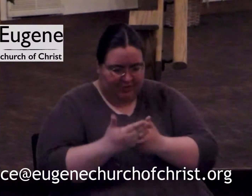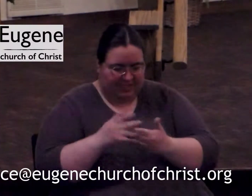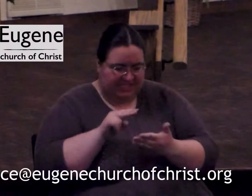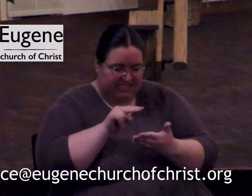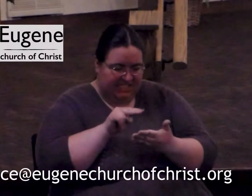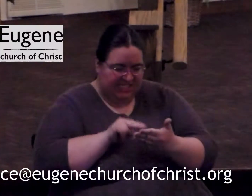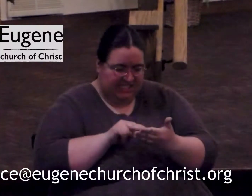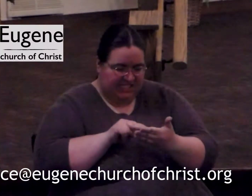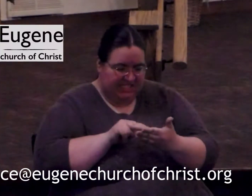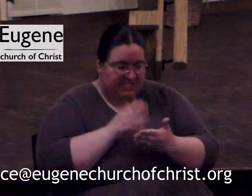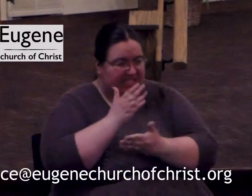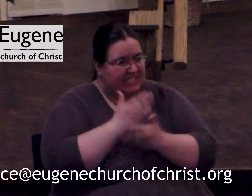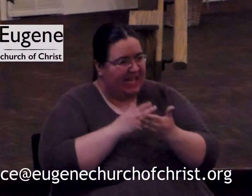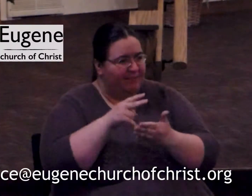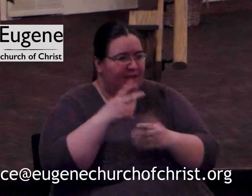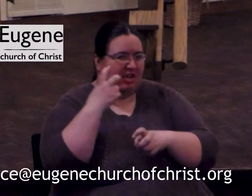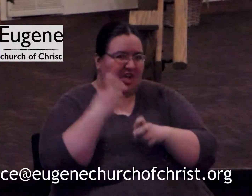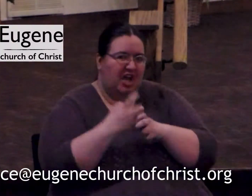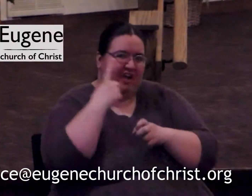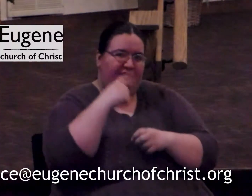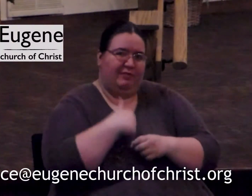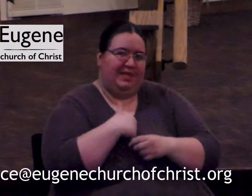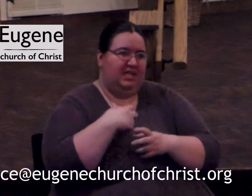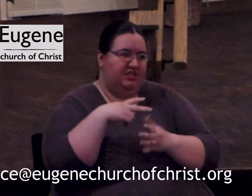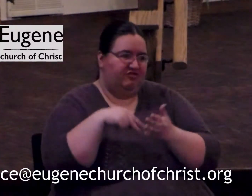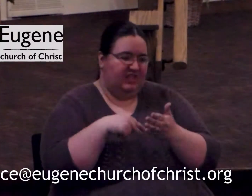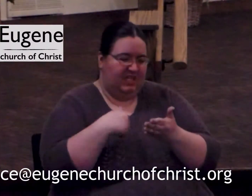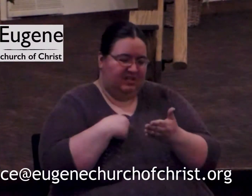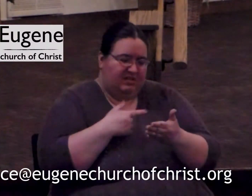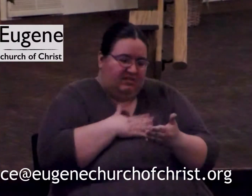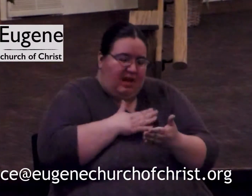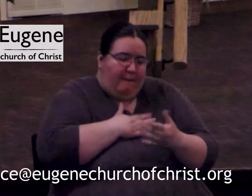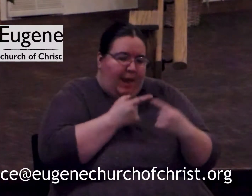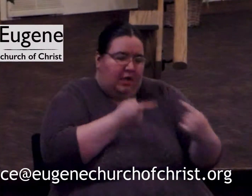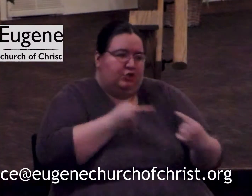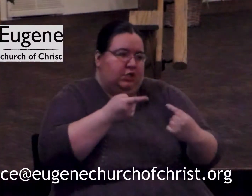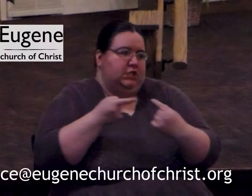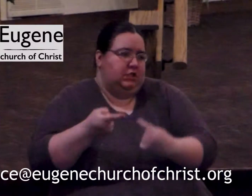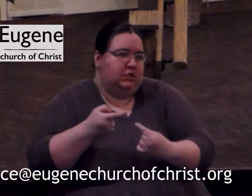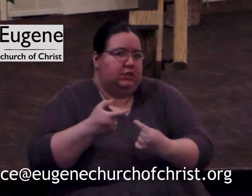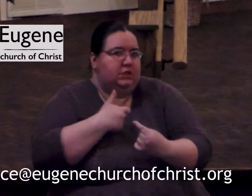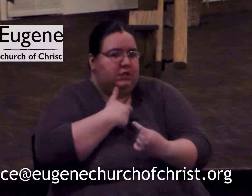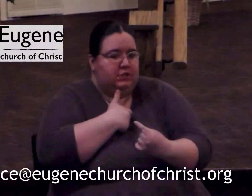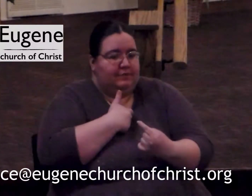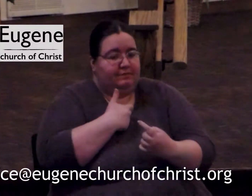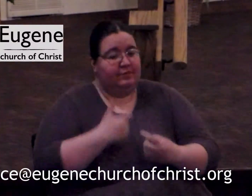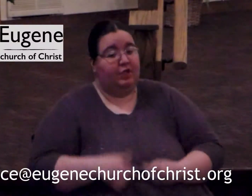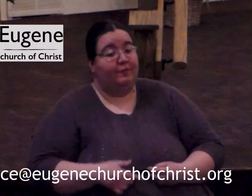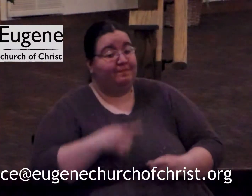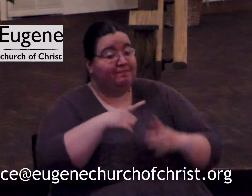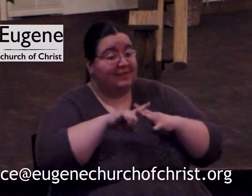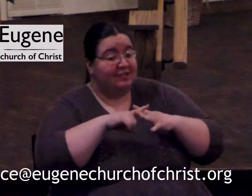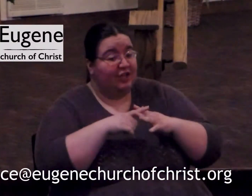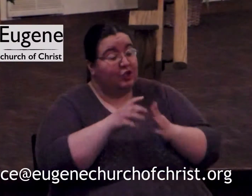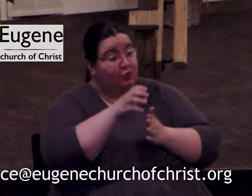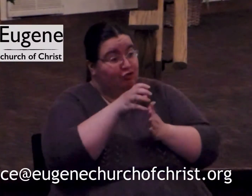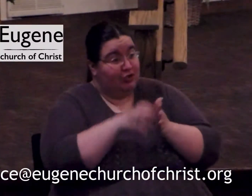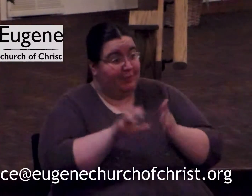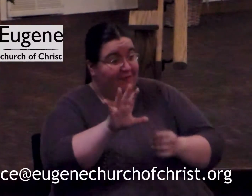and hard for me to read because I realize there are things that I struggle with myself. Now, he begins this way in chapter 5 and verse 7.